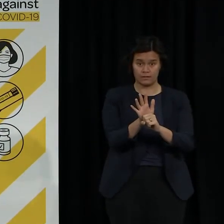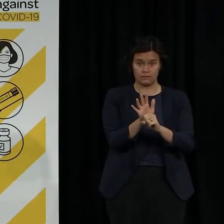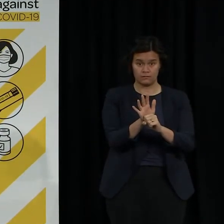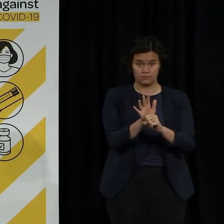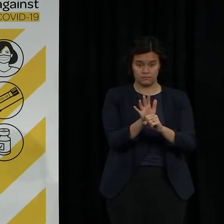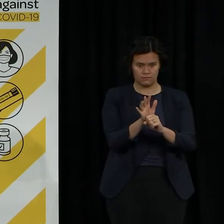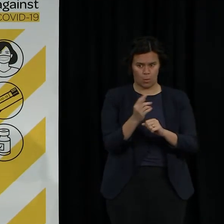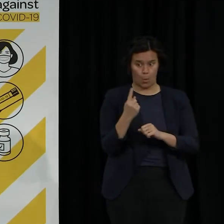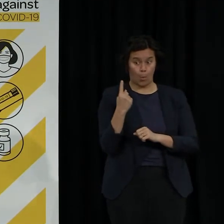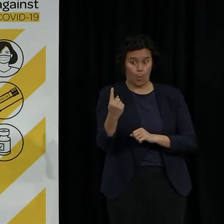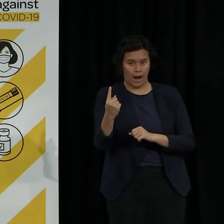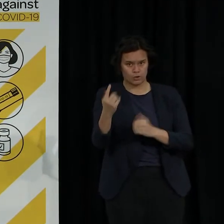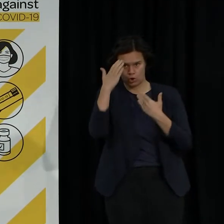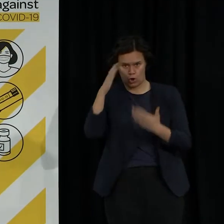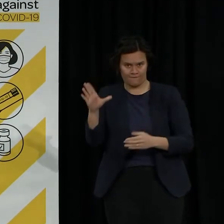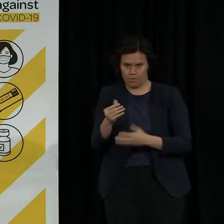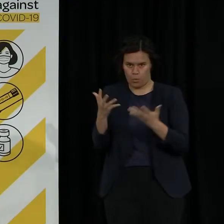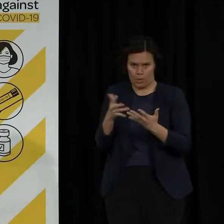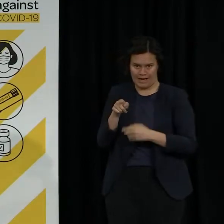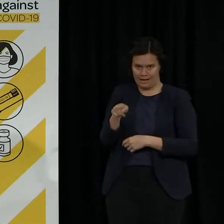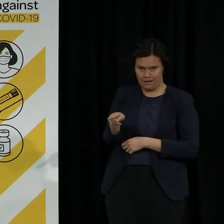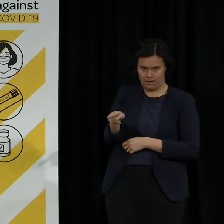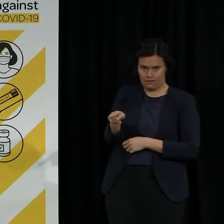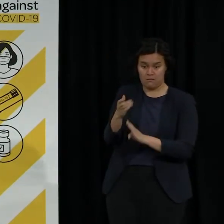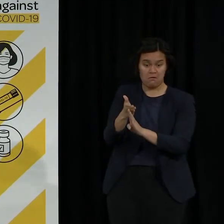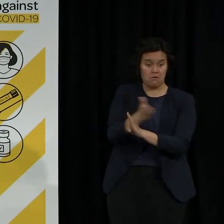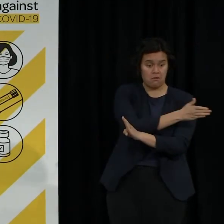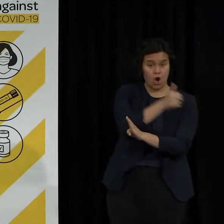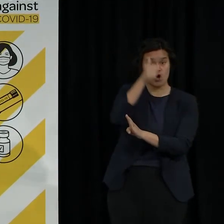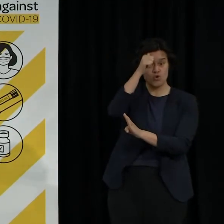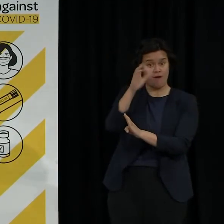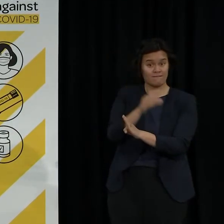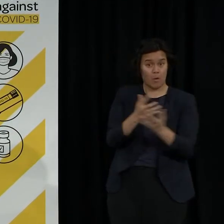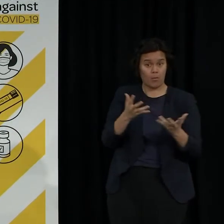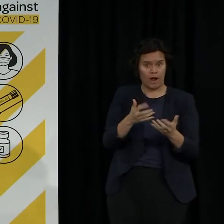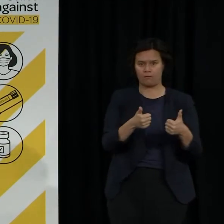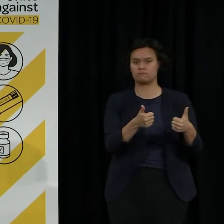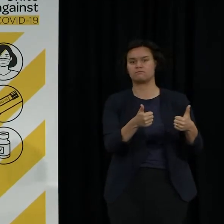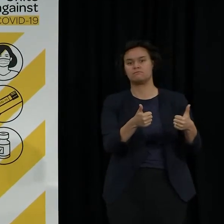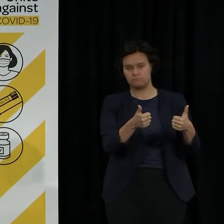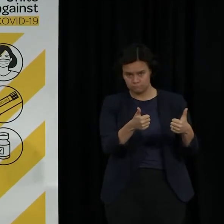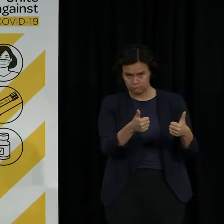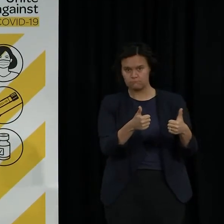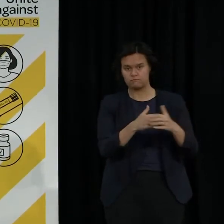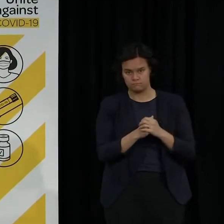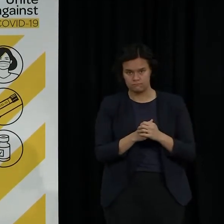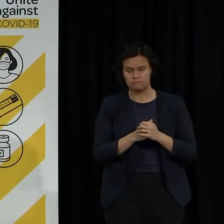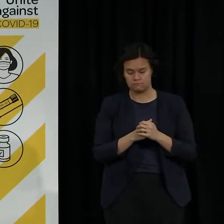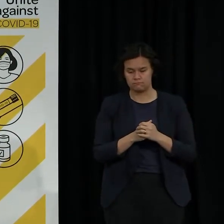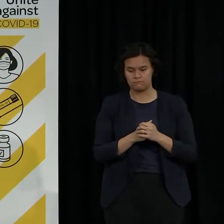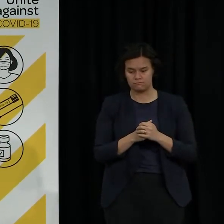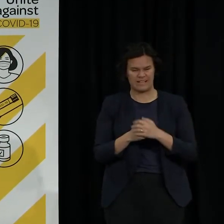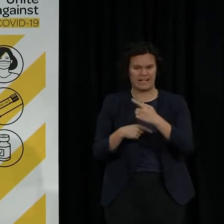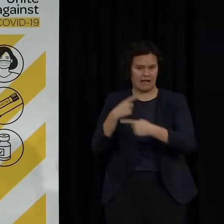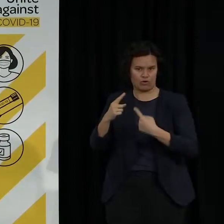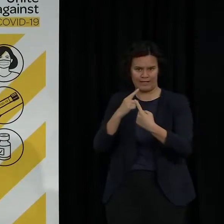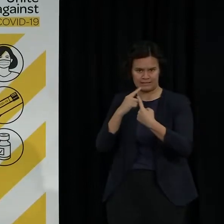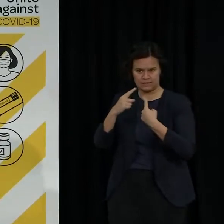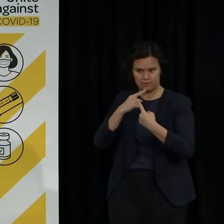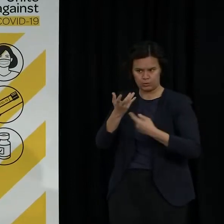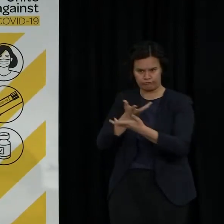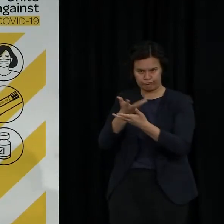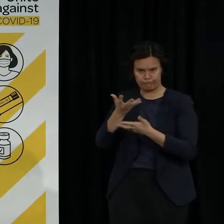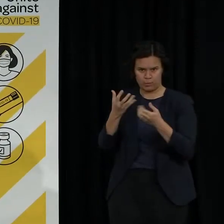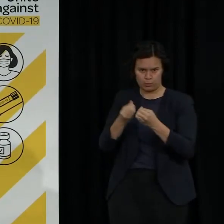unlinked case, and that person is being interviewed as we speak. And it is important for us to note that